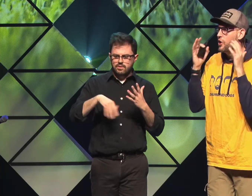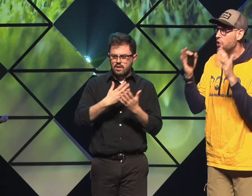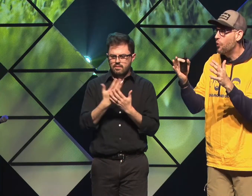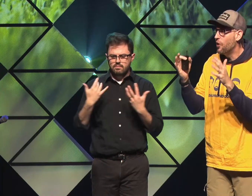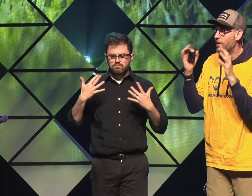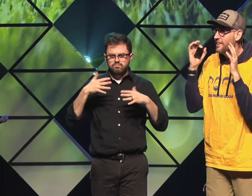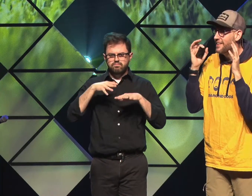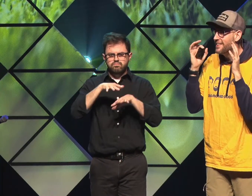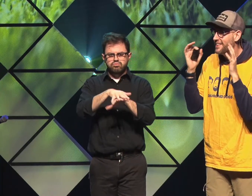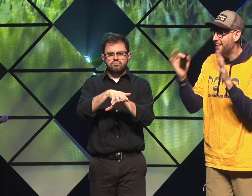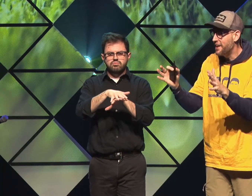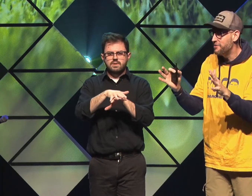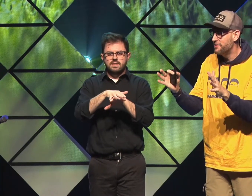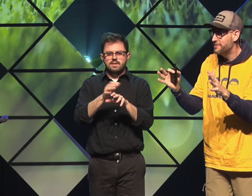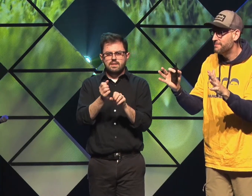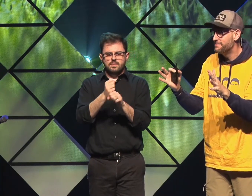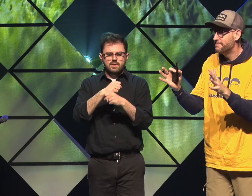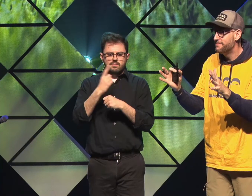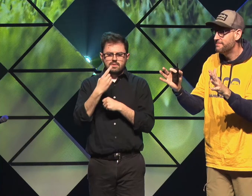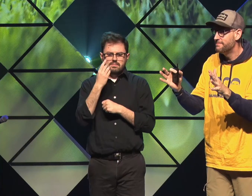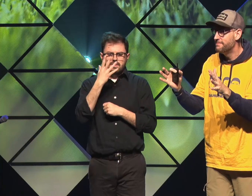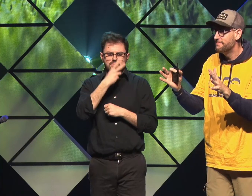called your life.